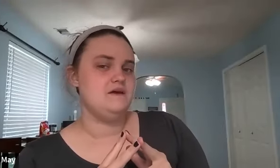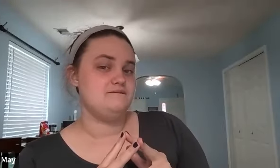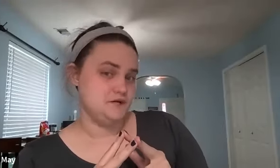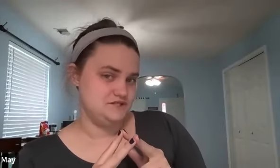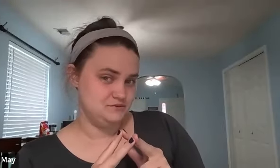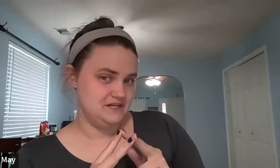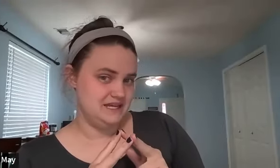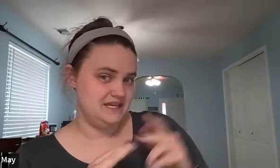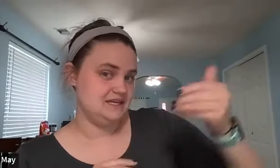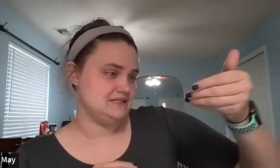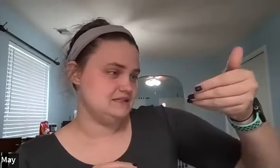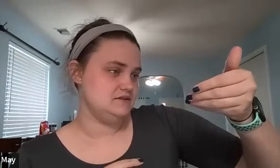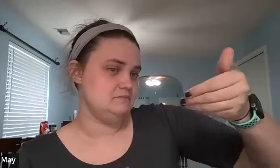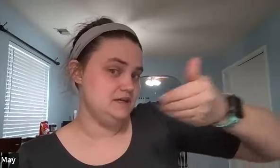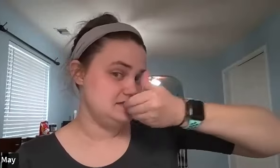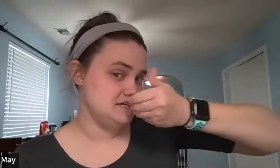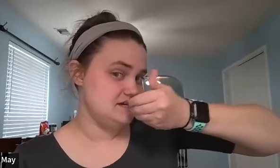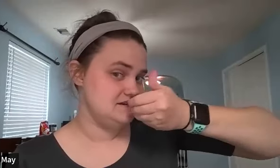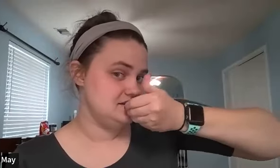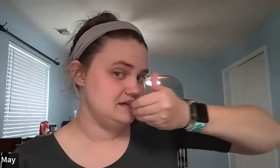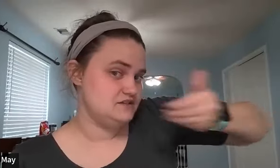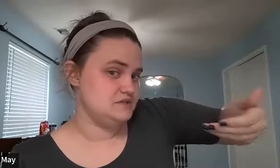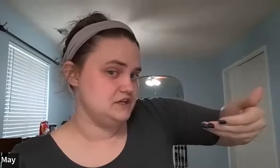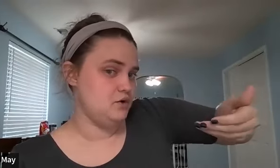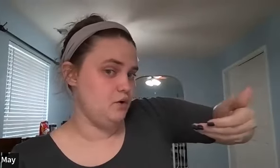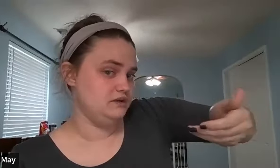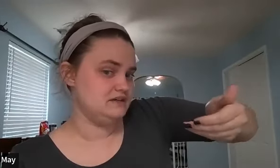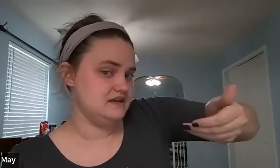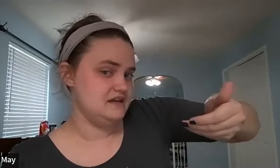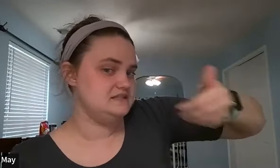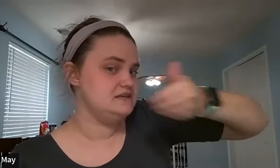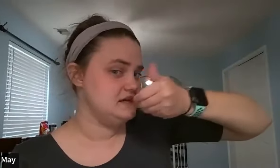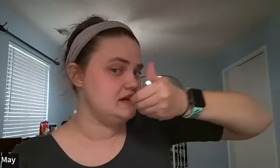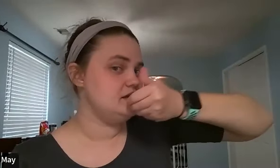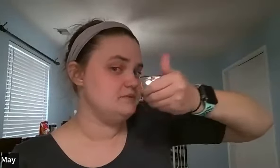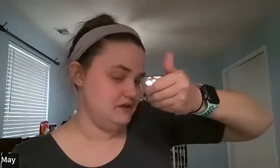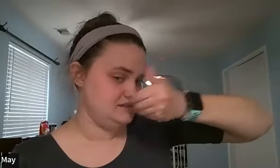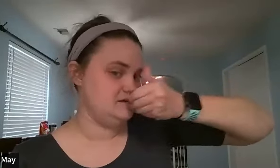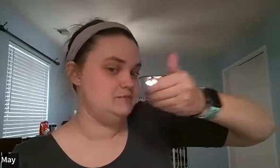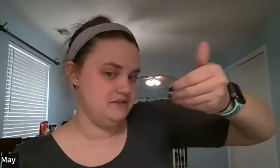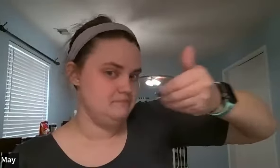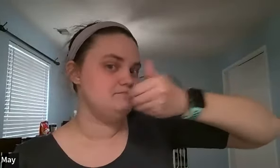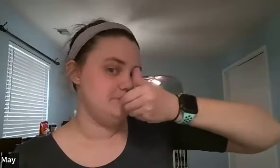The first one is pizza. It's almost like you're holding a slice and you're putting it to your mouth. Yep,